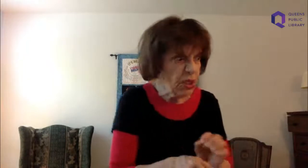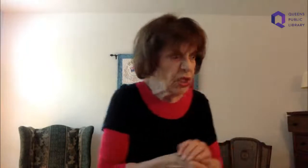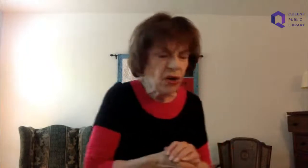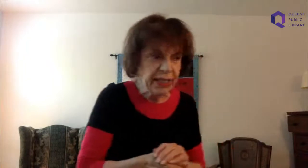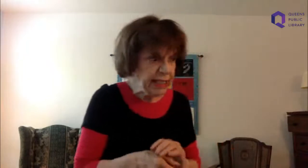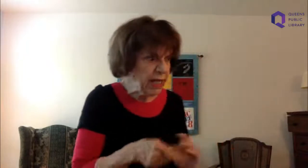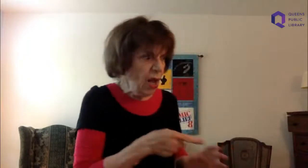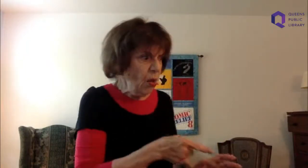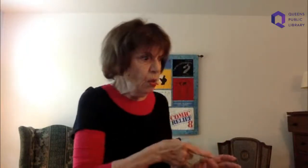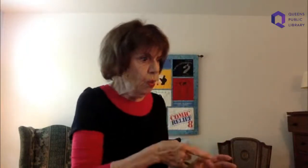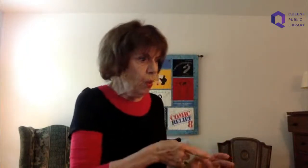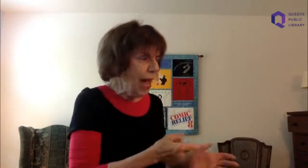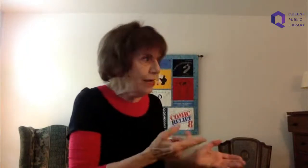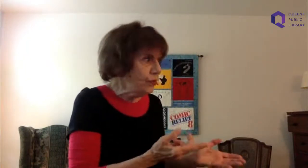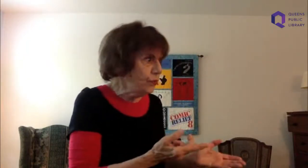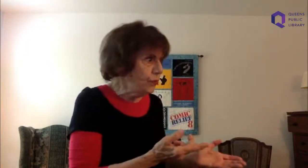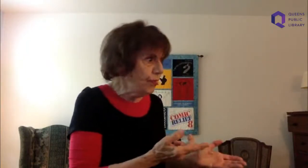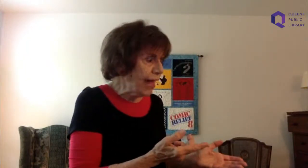Beaver saw a turtle, he said, how did you do that?